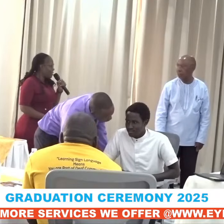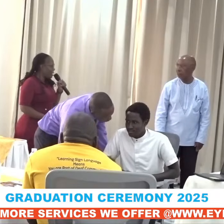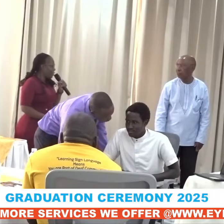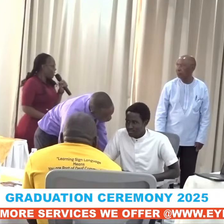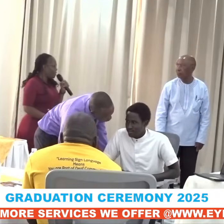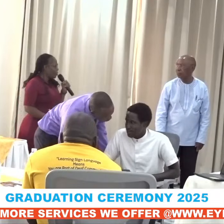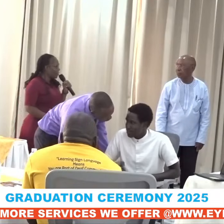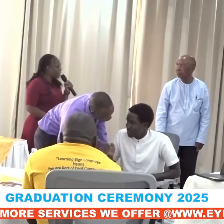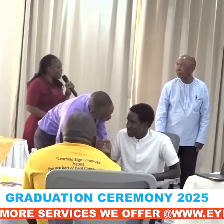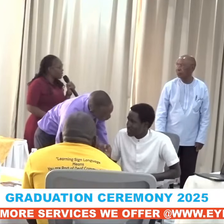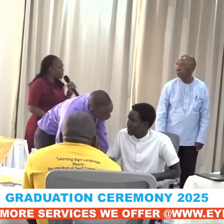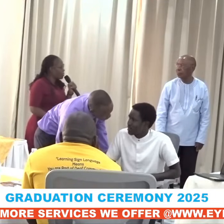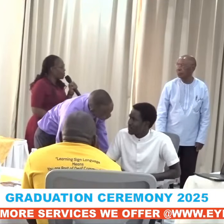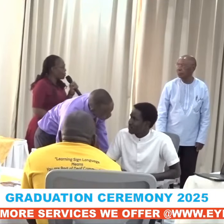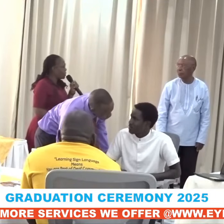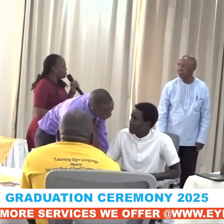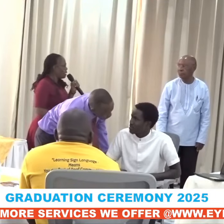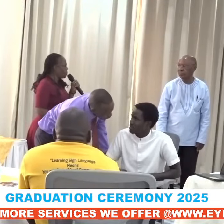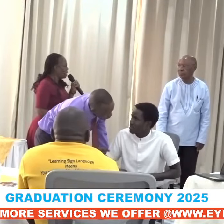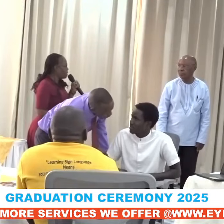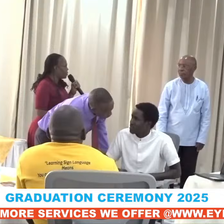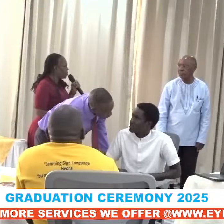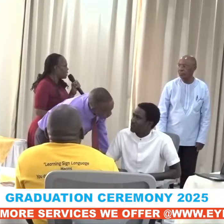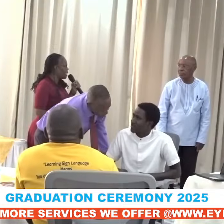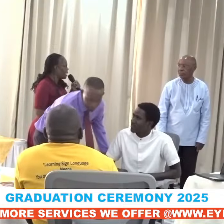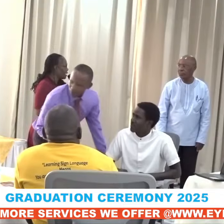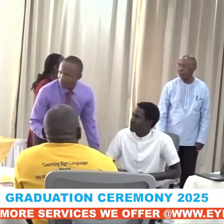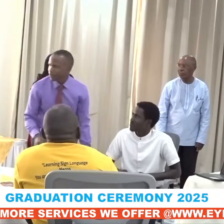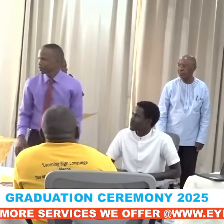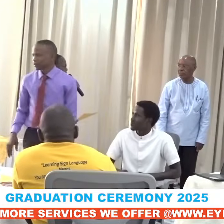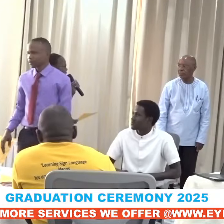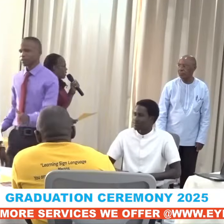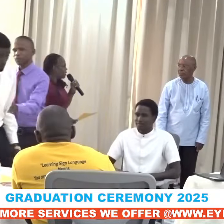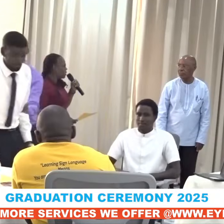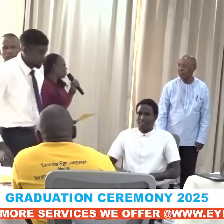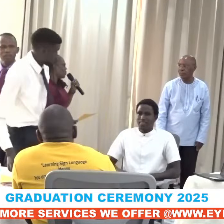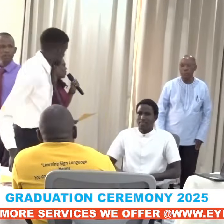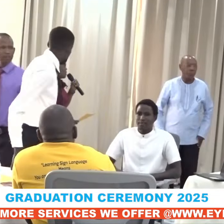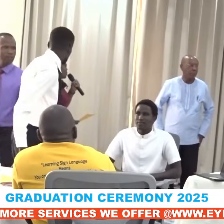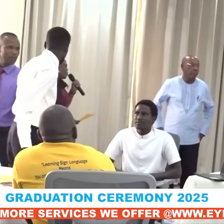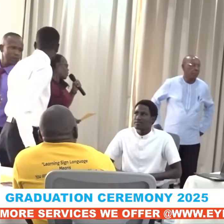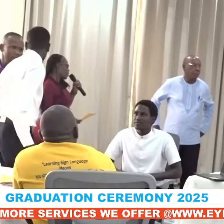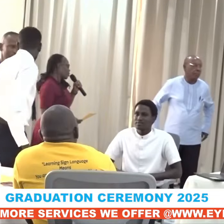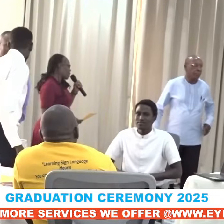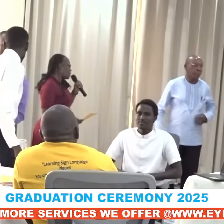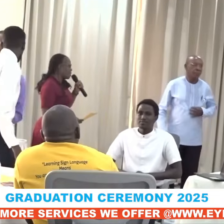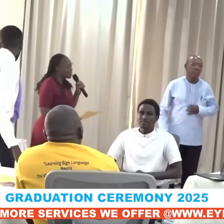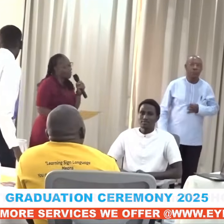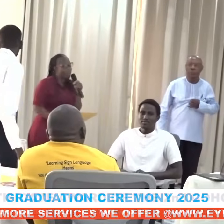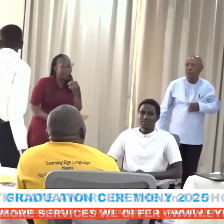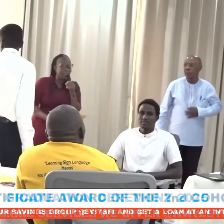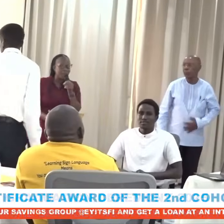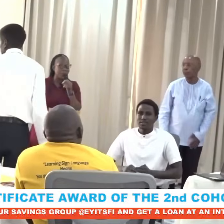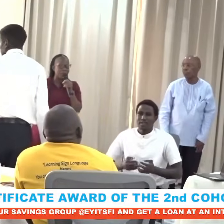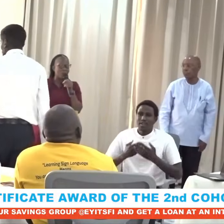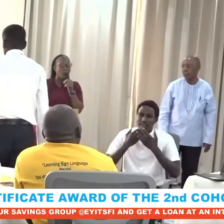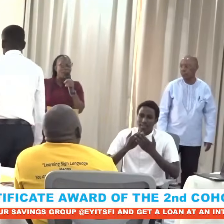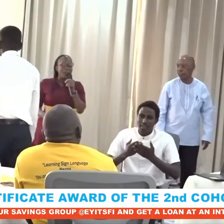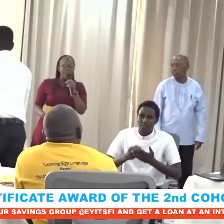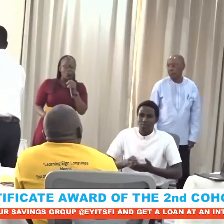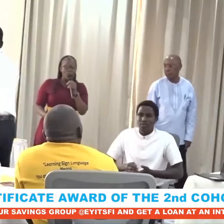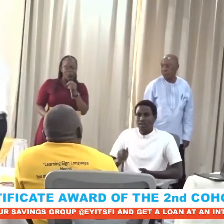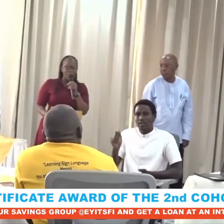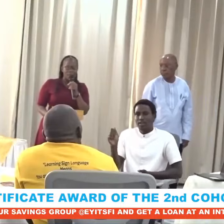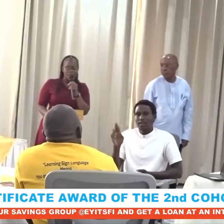DVC, I would let you know that persons with impairment do not line up during registration. And thanks to the academic registrar.